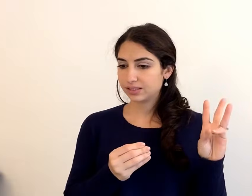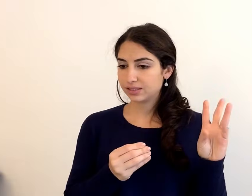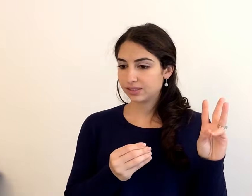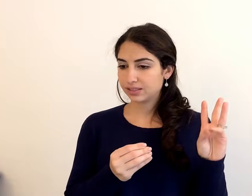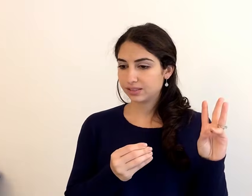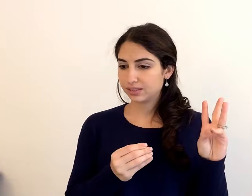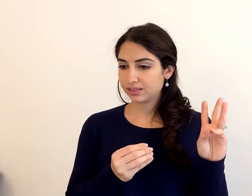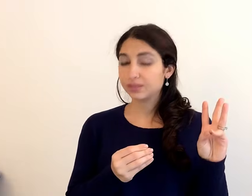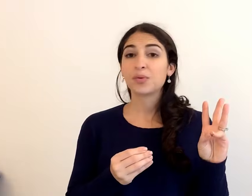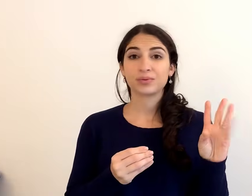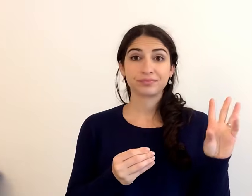Number 6.